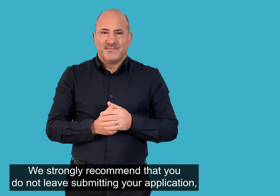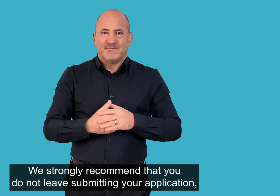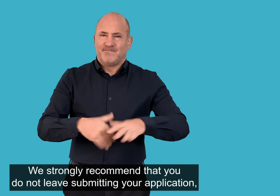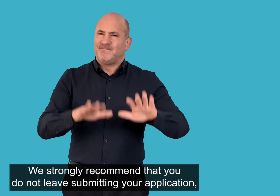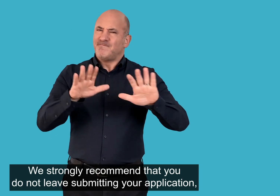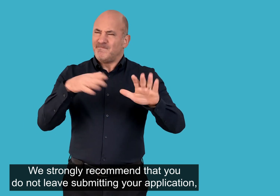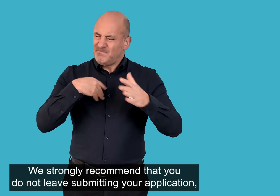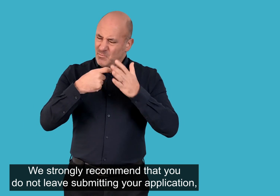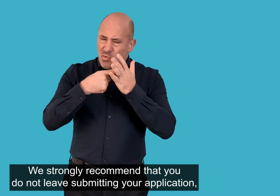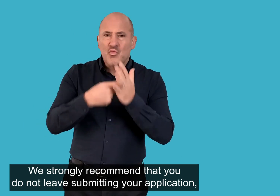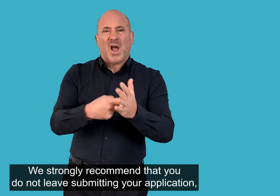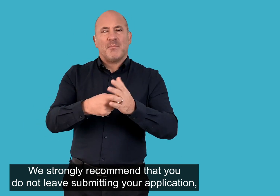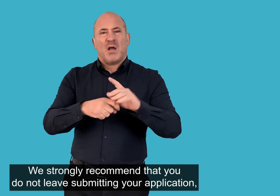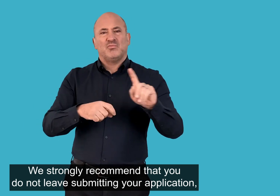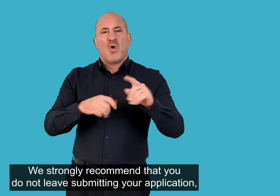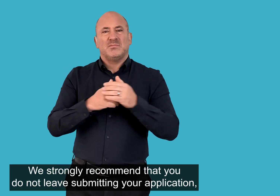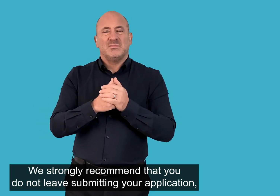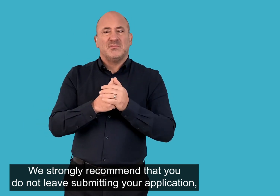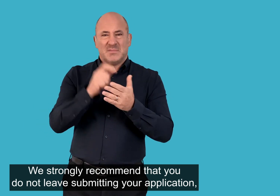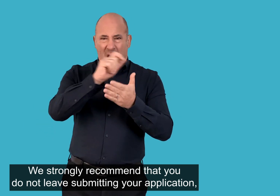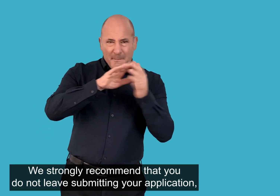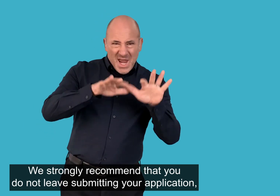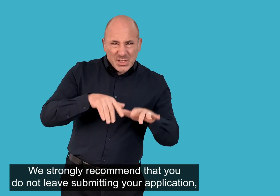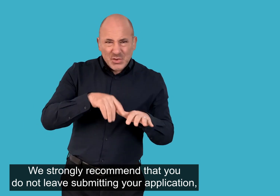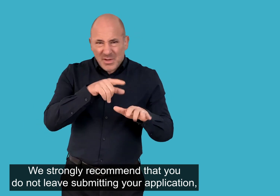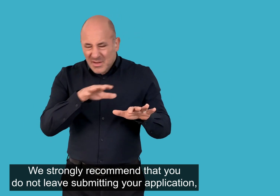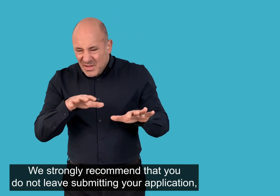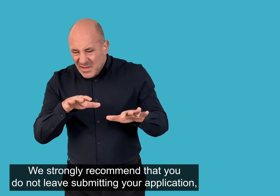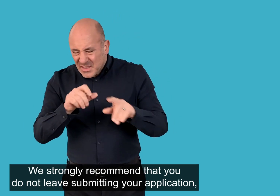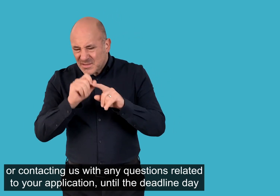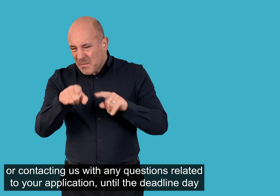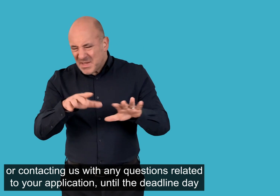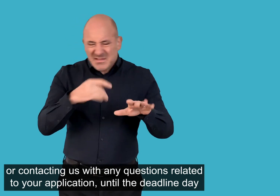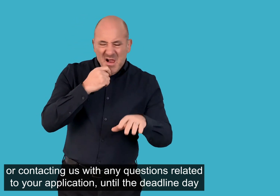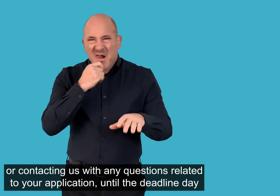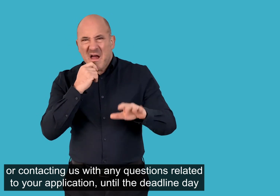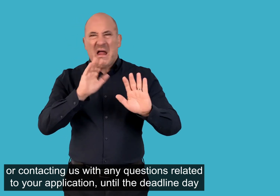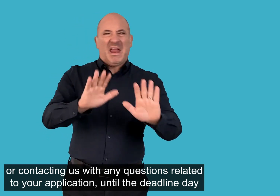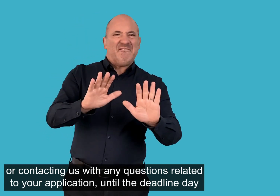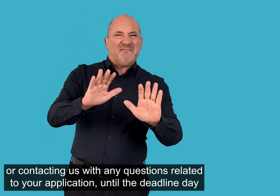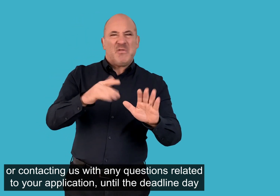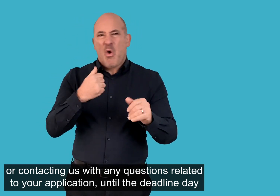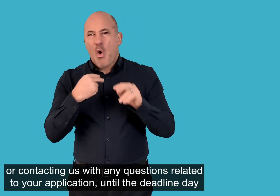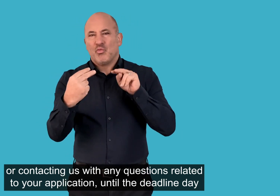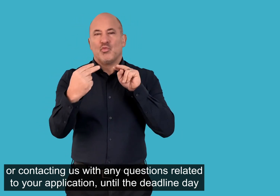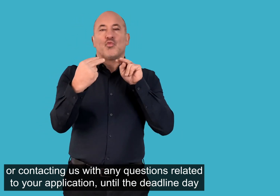We strongly recommend that you do not leave submitting your application or contacting us with any questions related